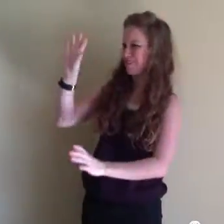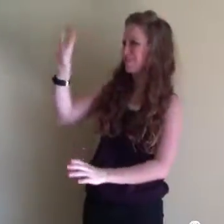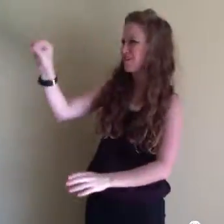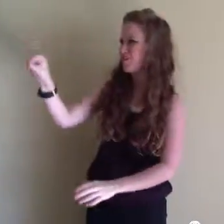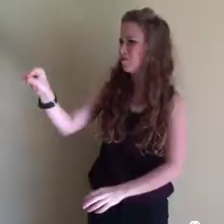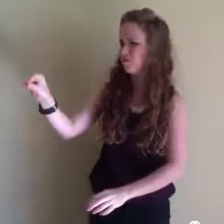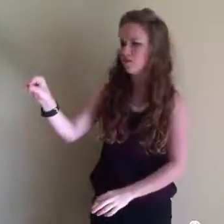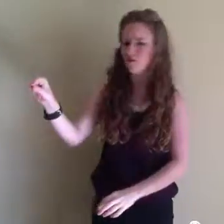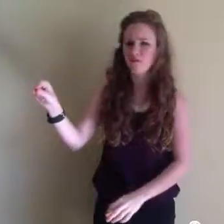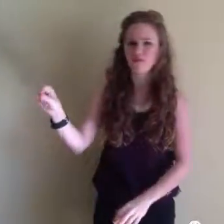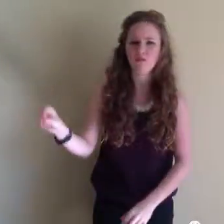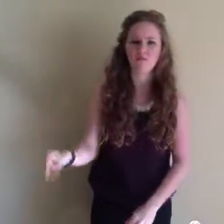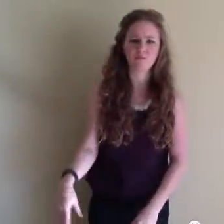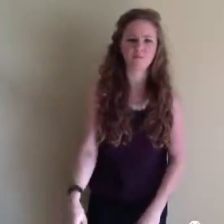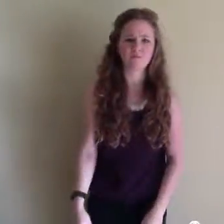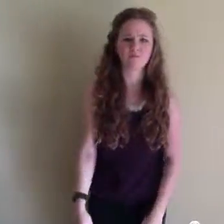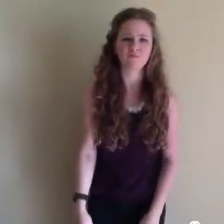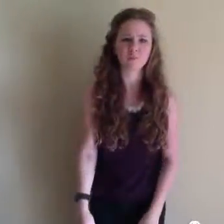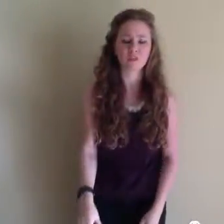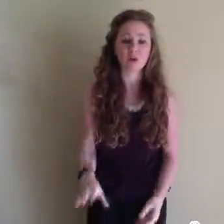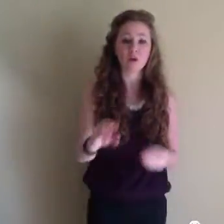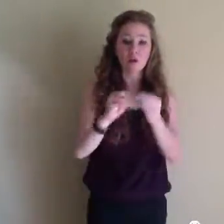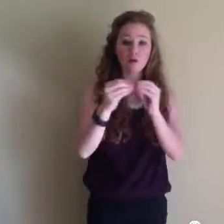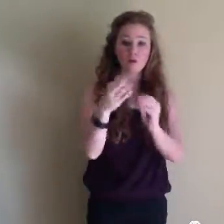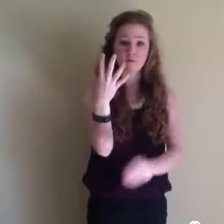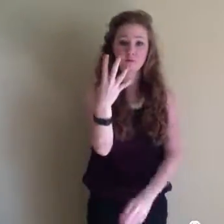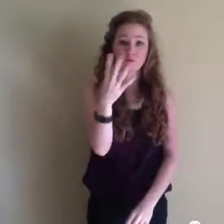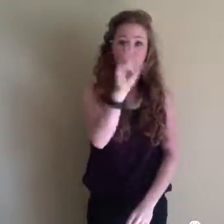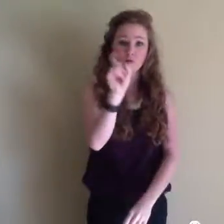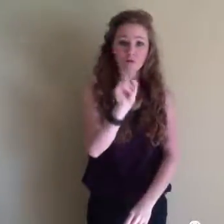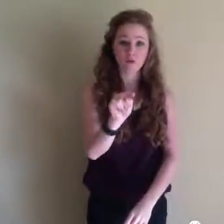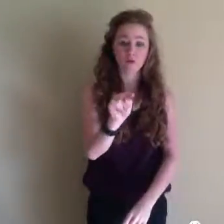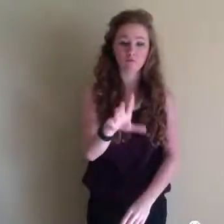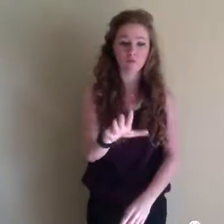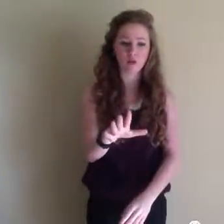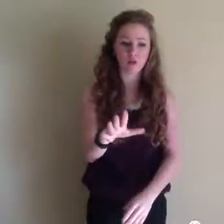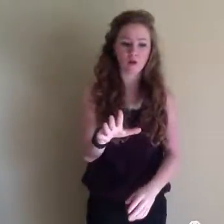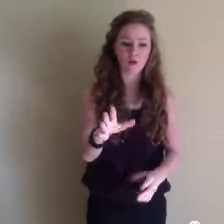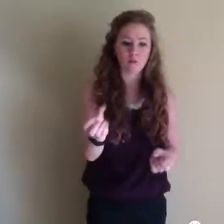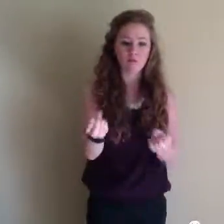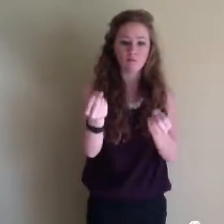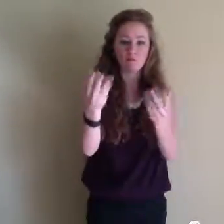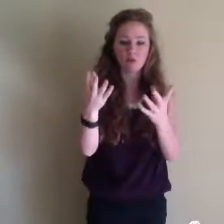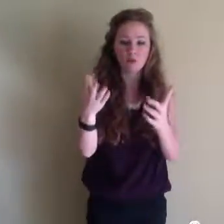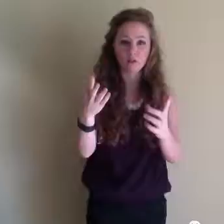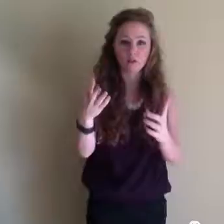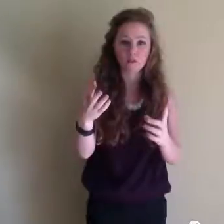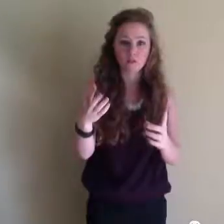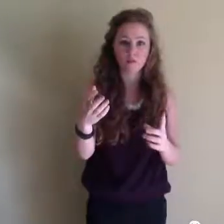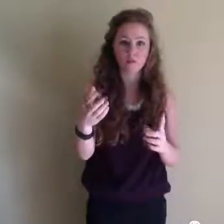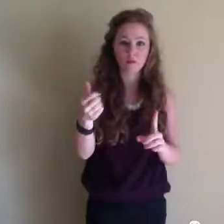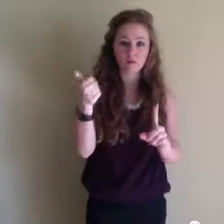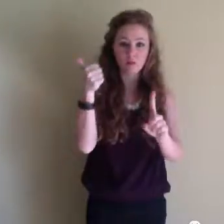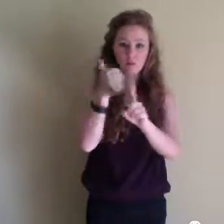And the colonists didn't like that. They didn't think the English government should be deciding that kind of thing.